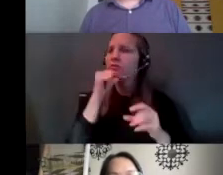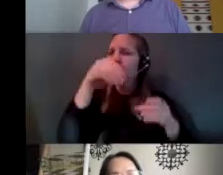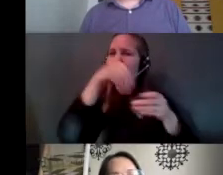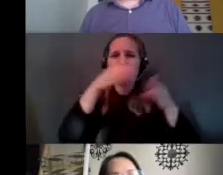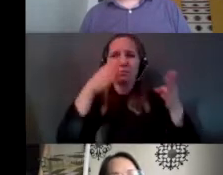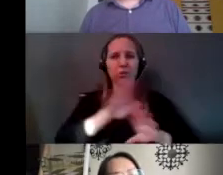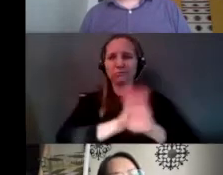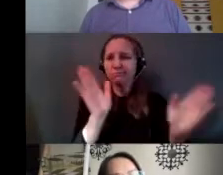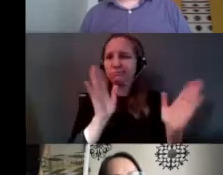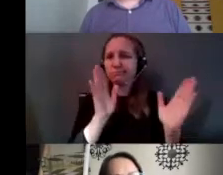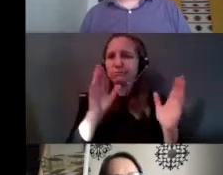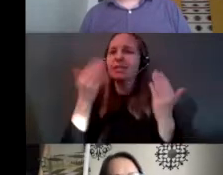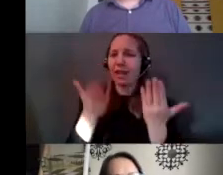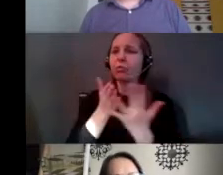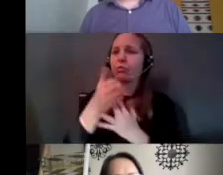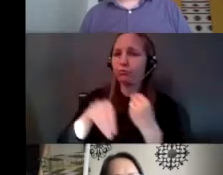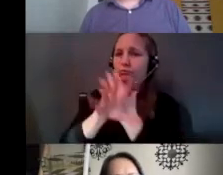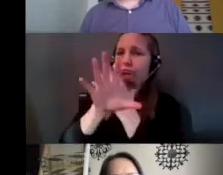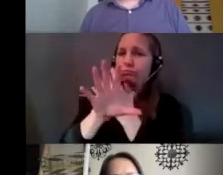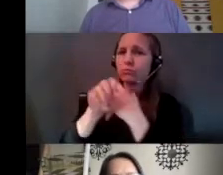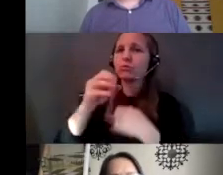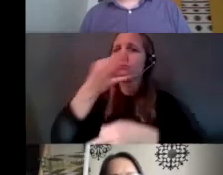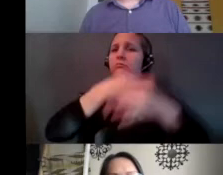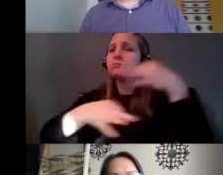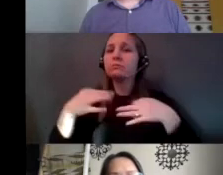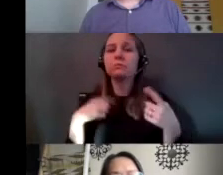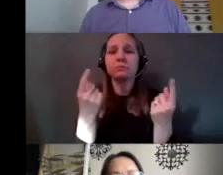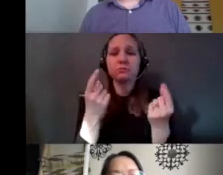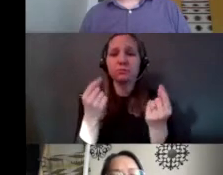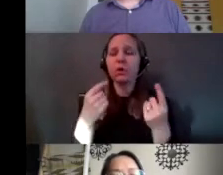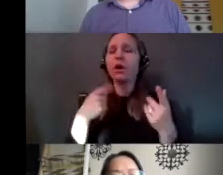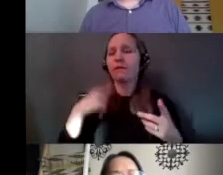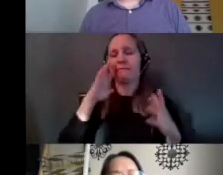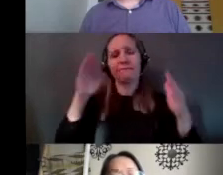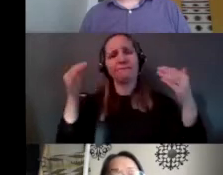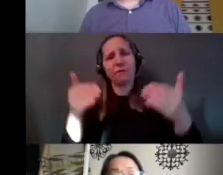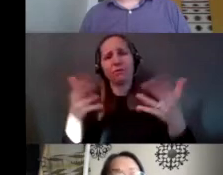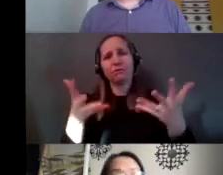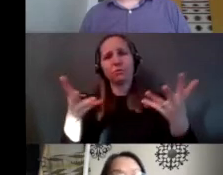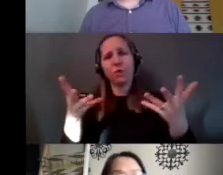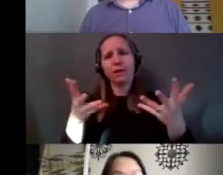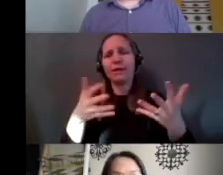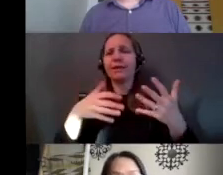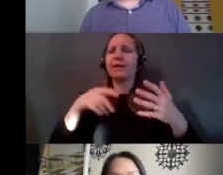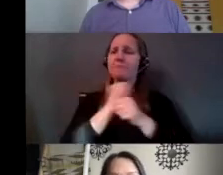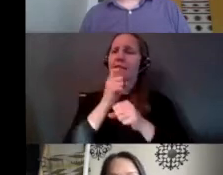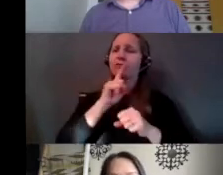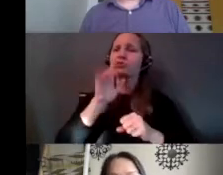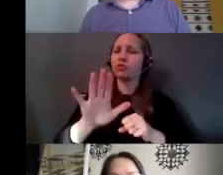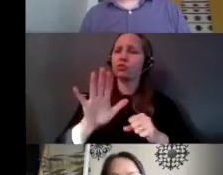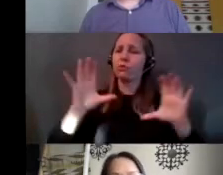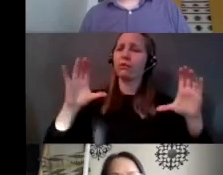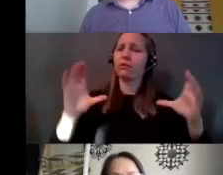I wanted to focus a little bit more on just really helping set a good tone for the start of your